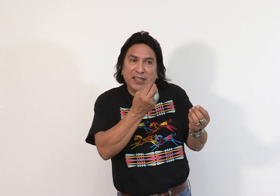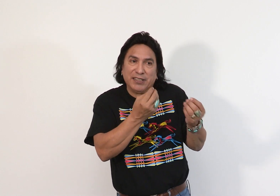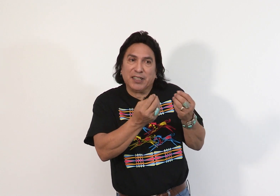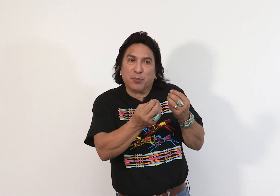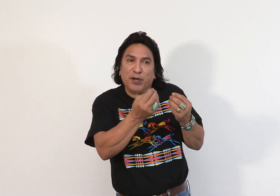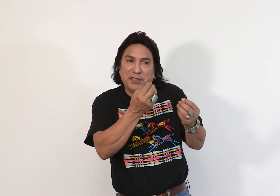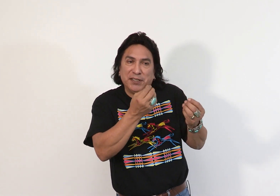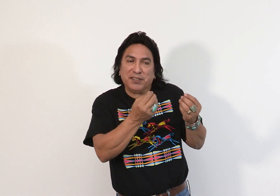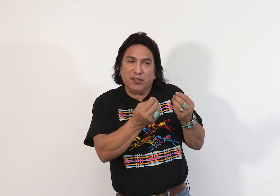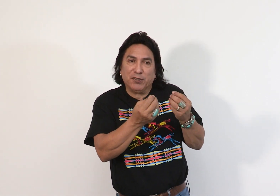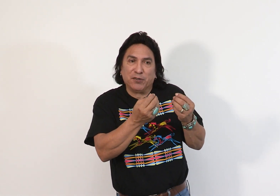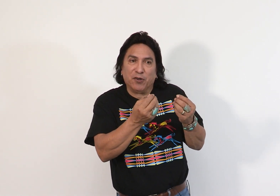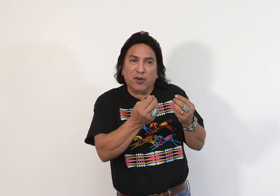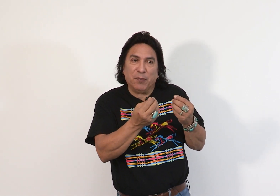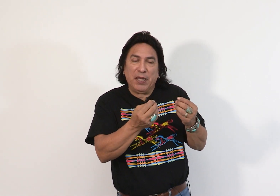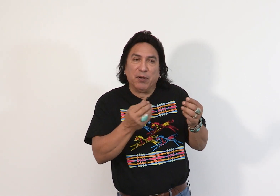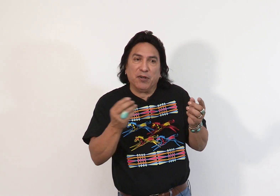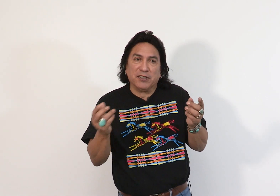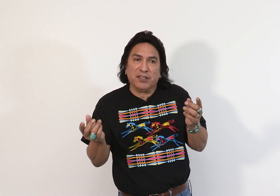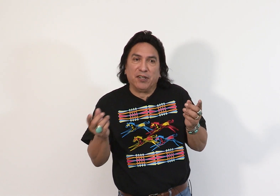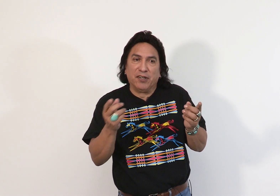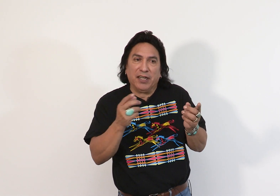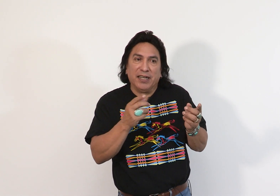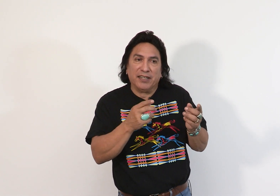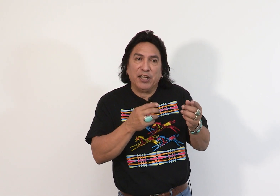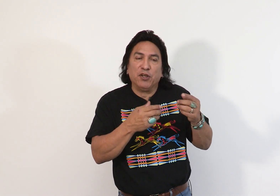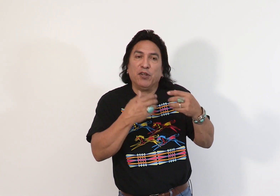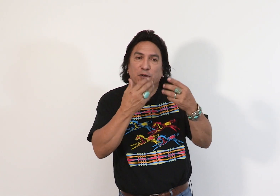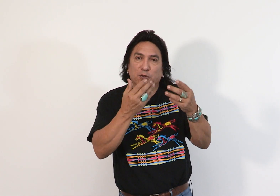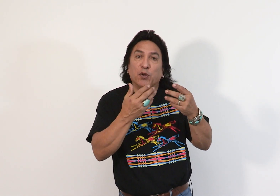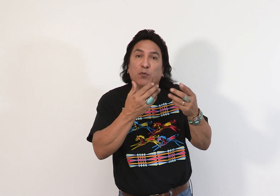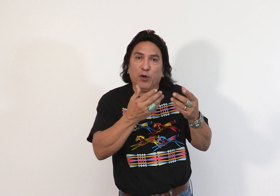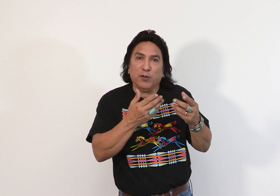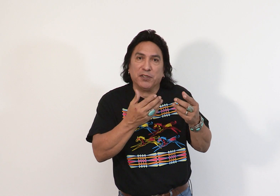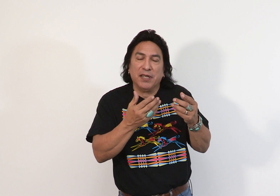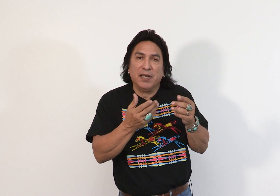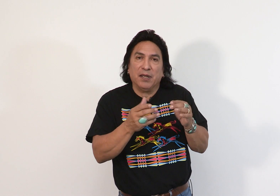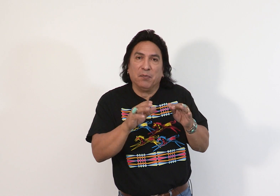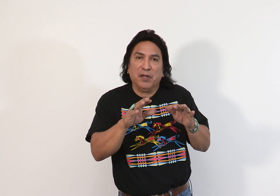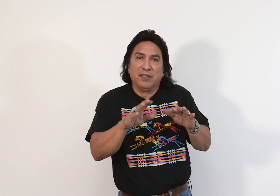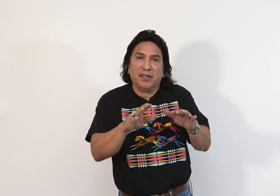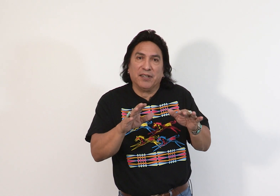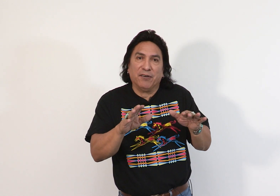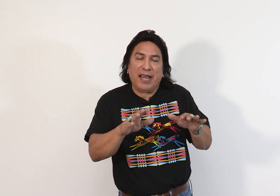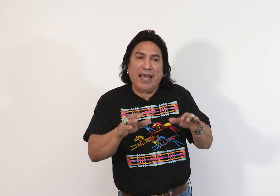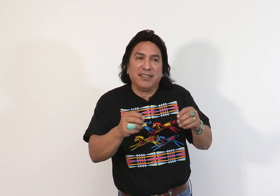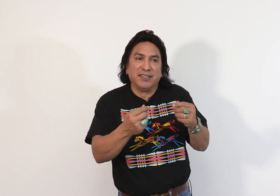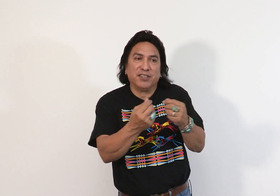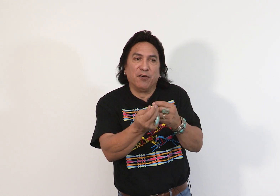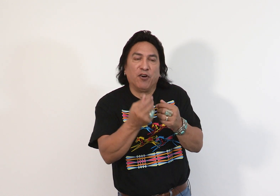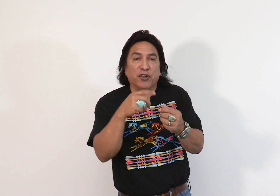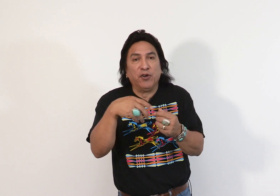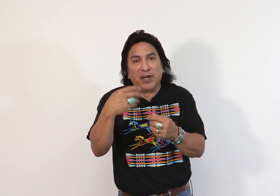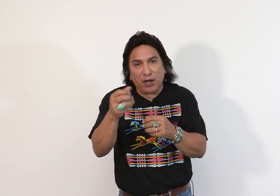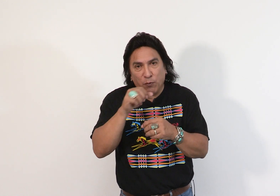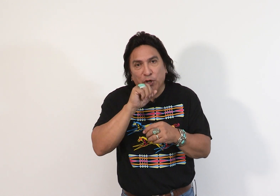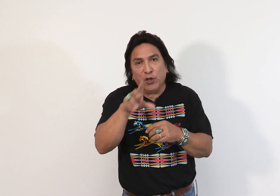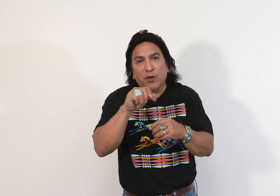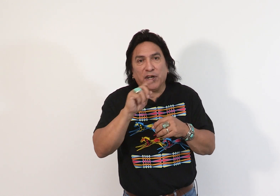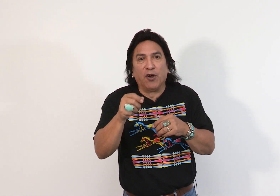these expressions and those are going to mean, because they do those with words, but their hands and stuff aren't doing like we're doing,